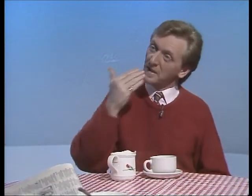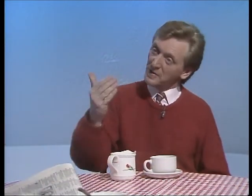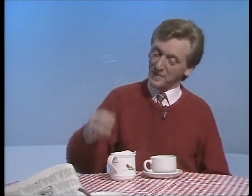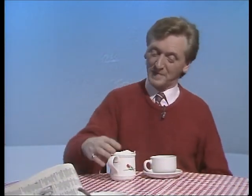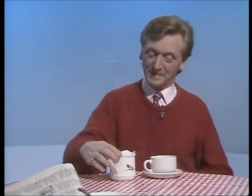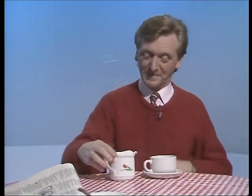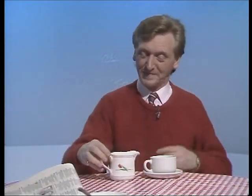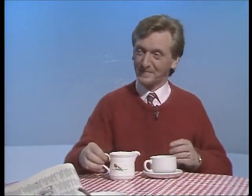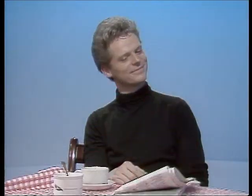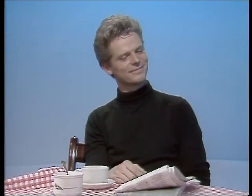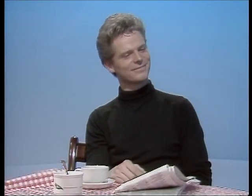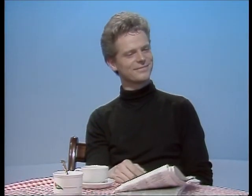Thank you.